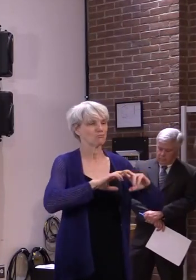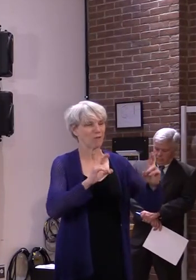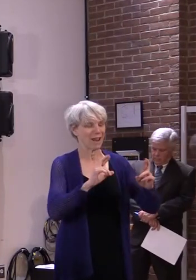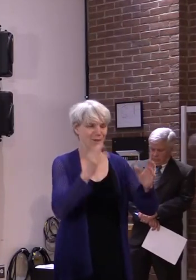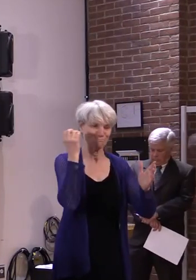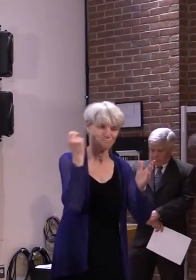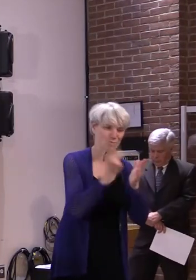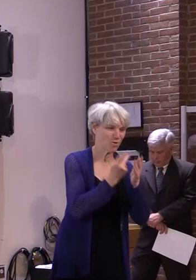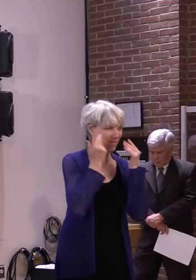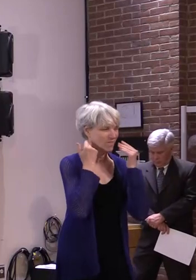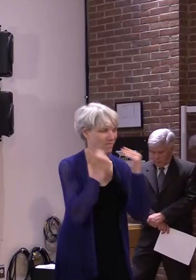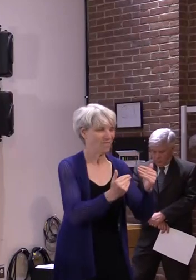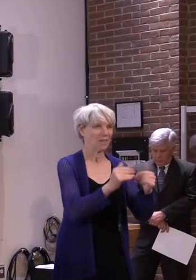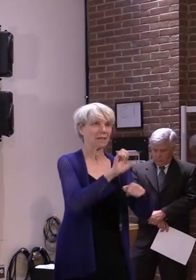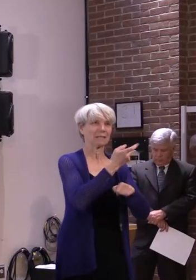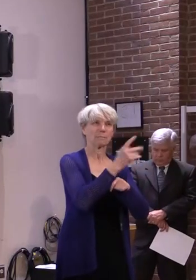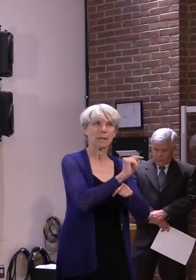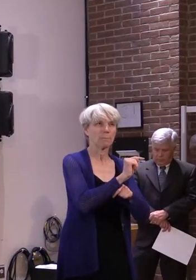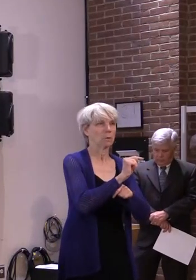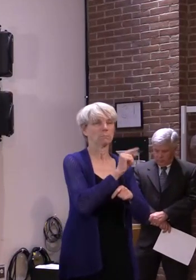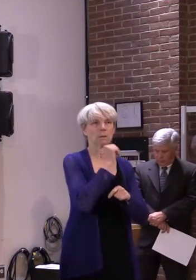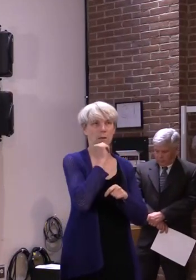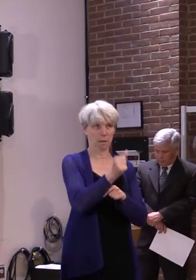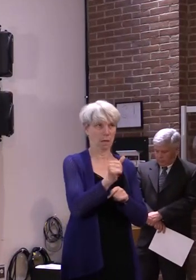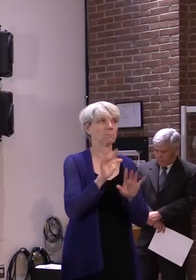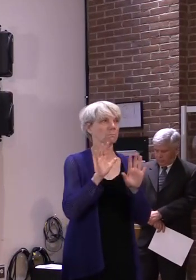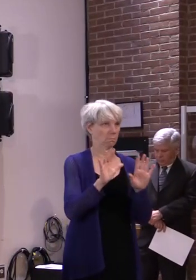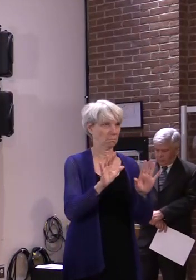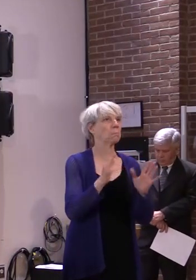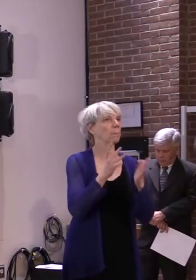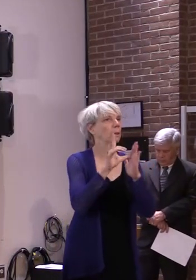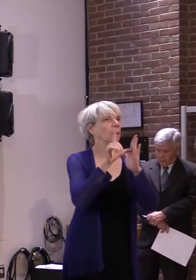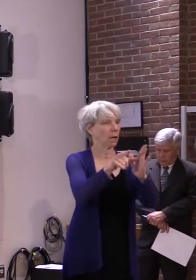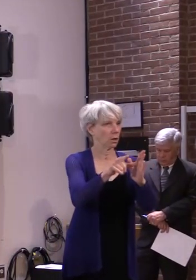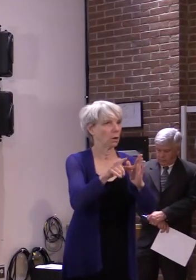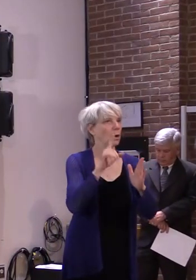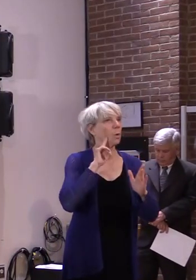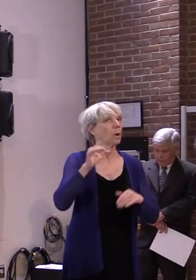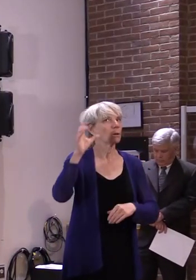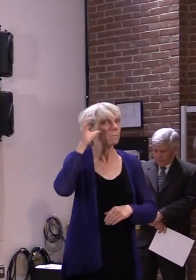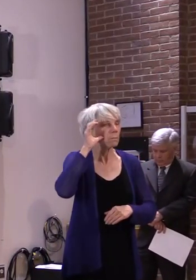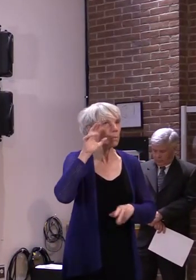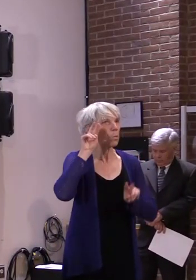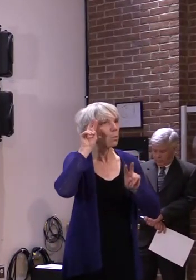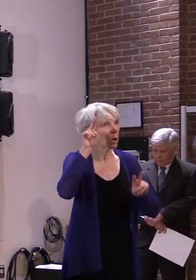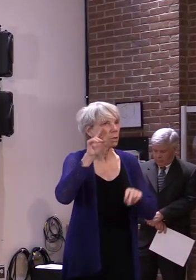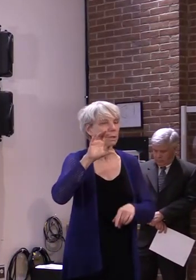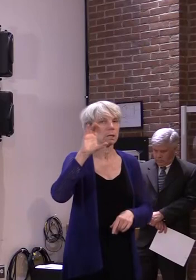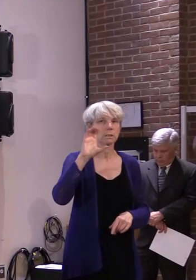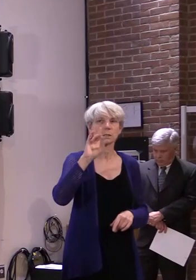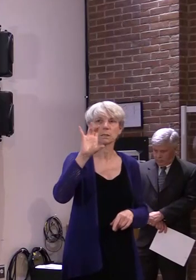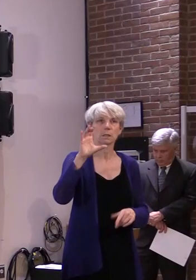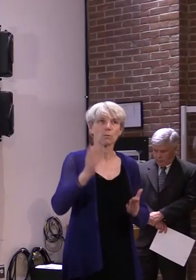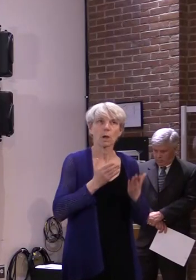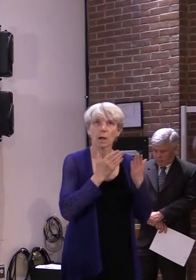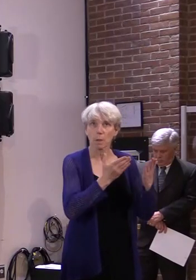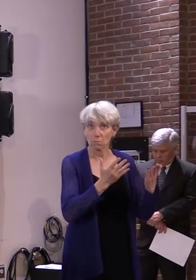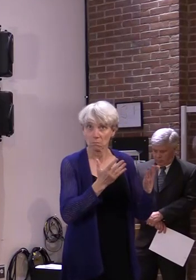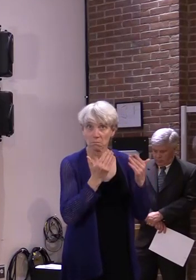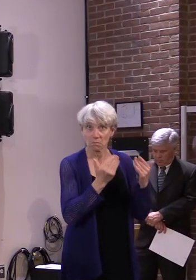early in the fall at this point, but we will continue to fully monitor the CDC recommendations